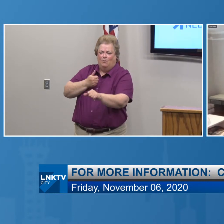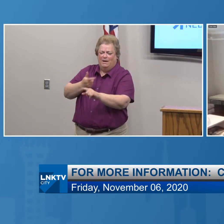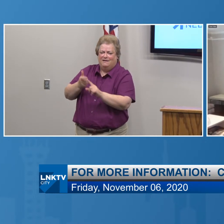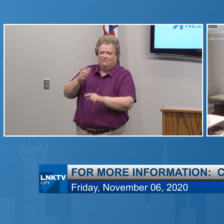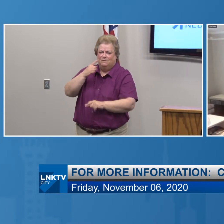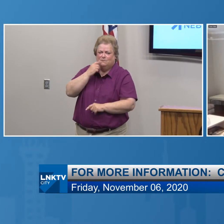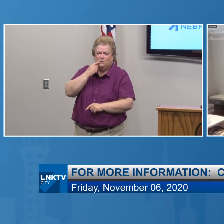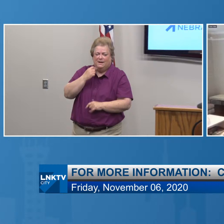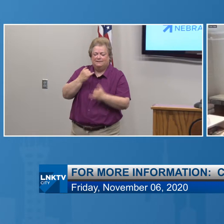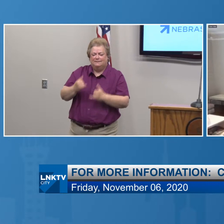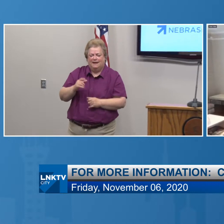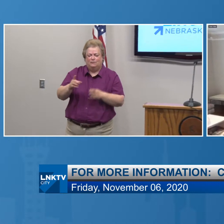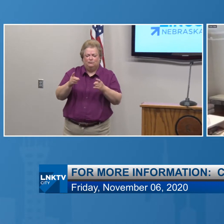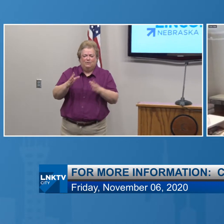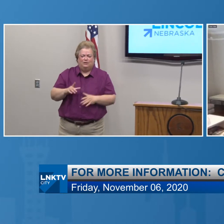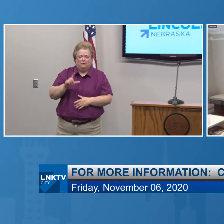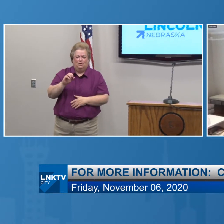to you.